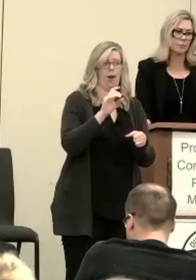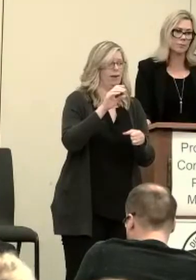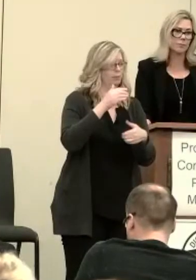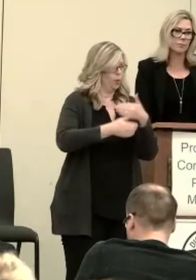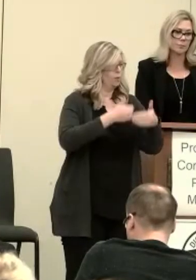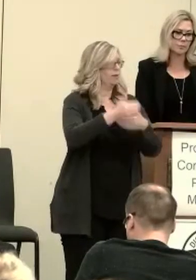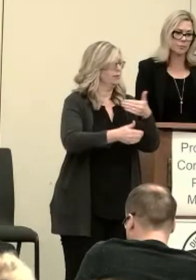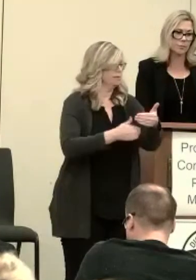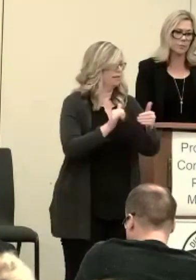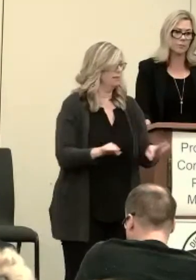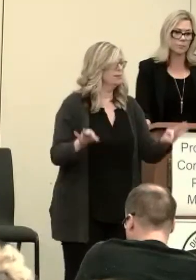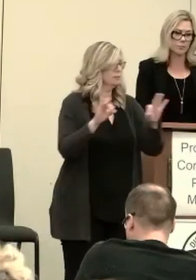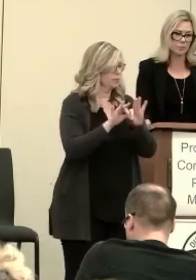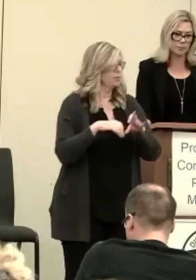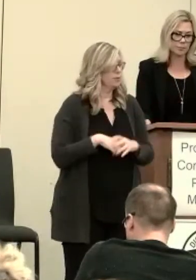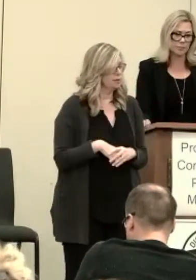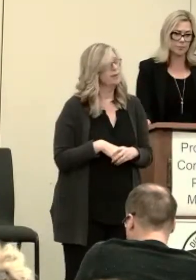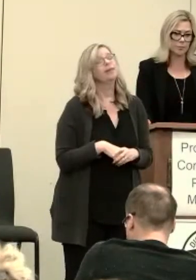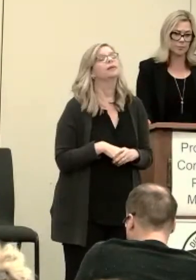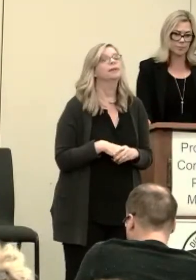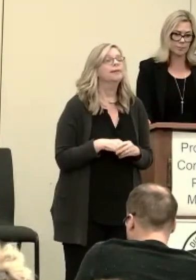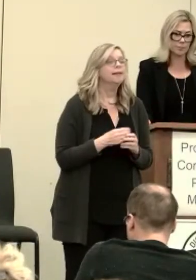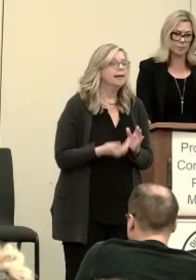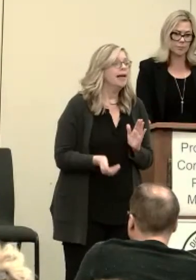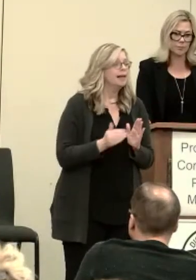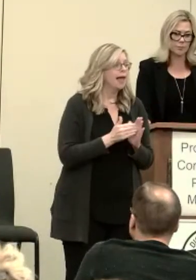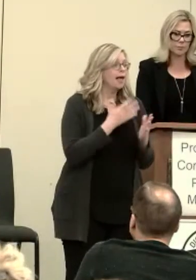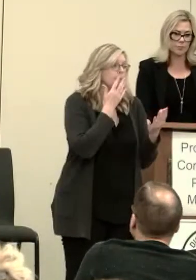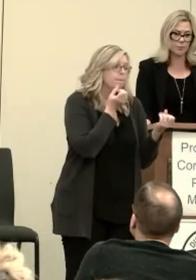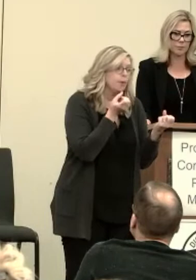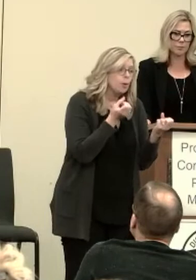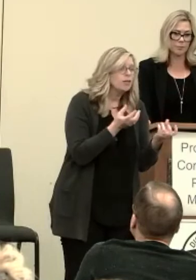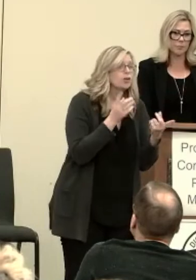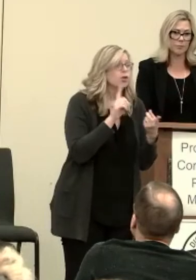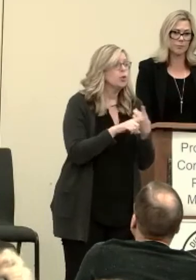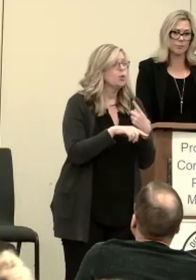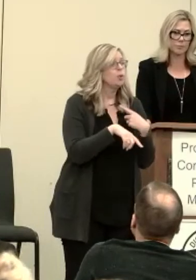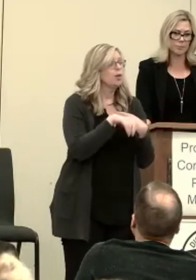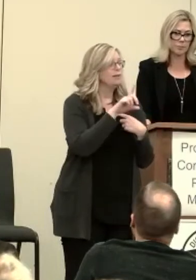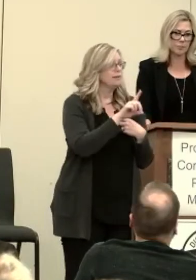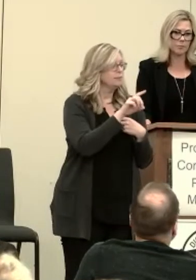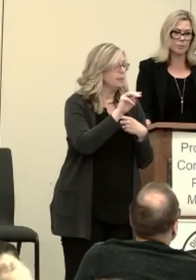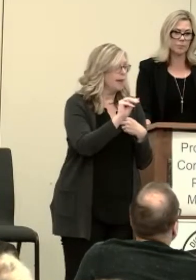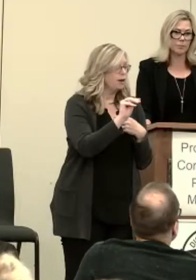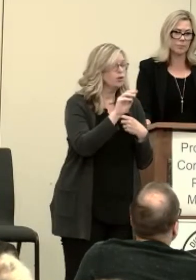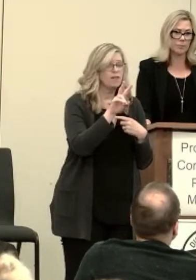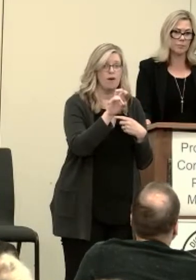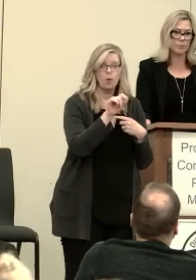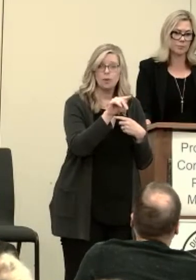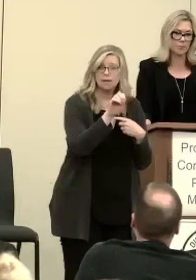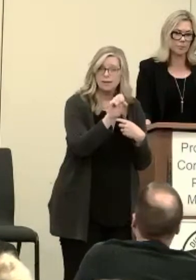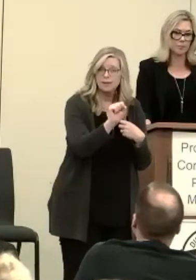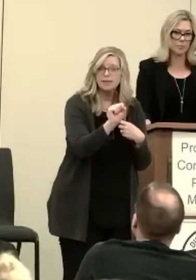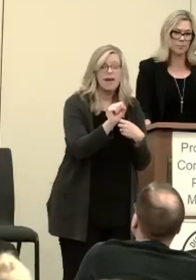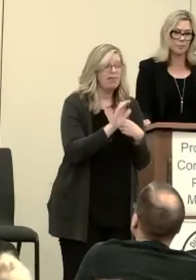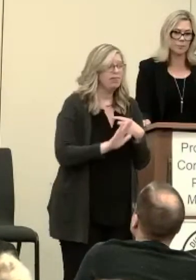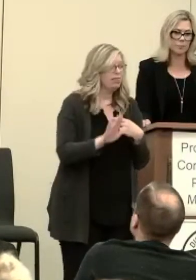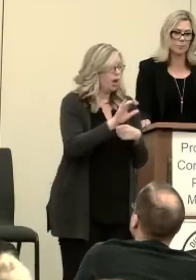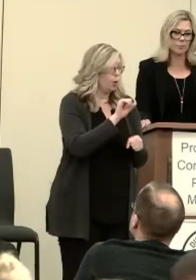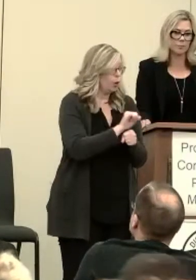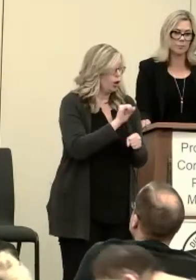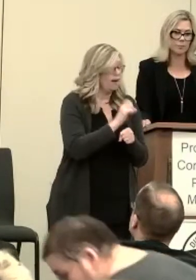so important. Again, I say miigwech to Disability Matters Votes, and for all of the work that folks have done to